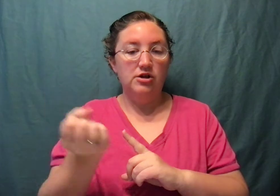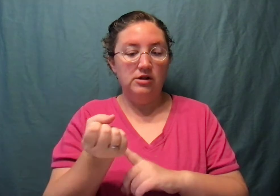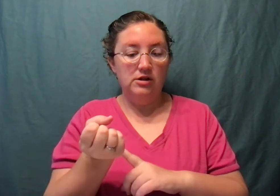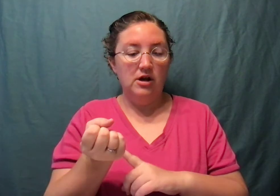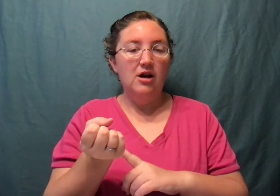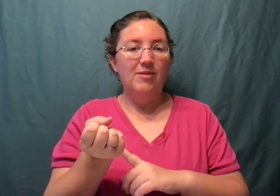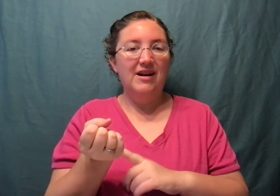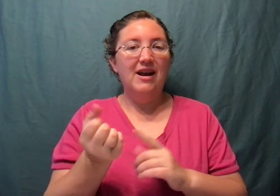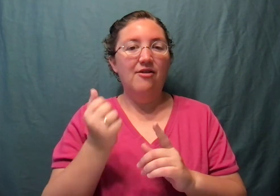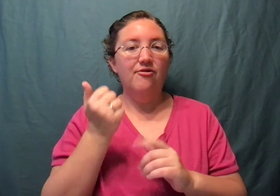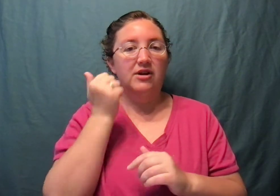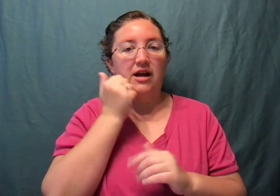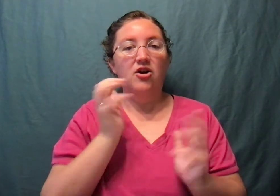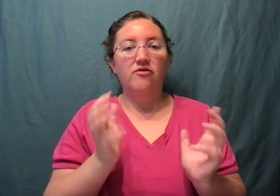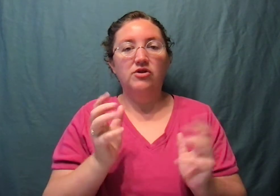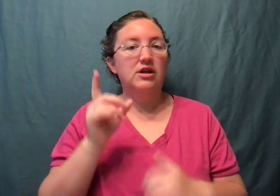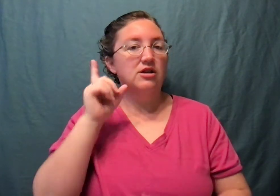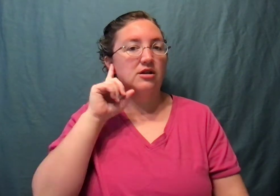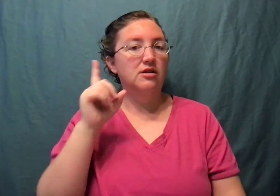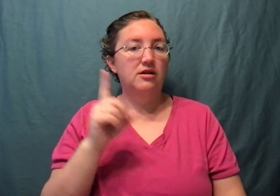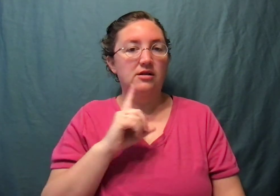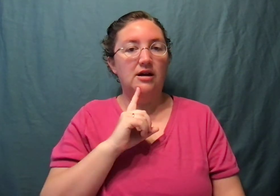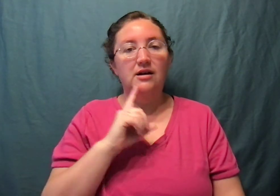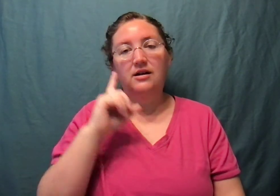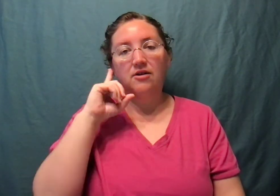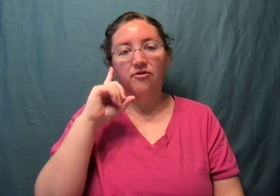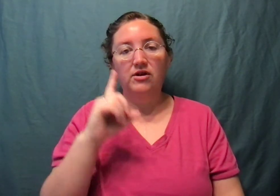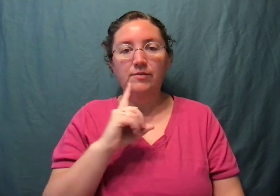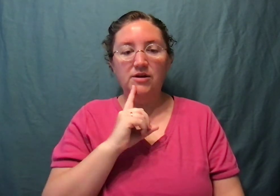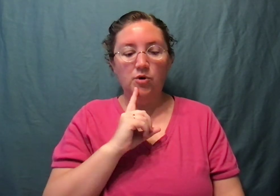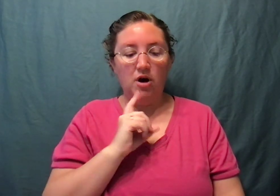situations. But in everyday conversation, the sign deaf is much more common.